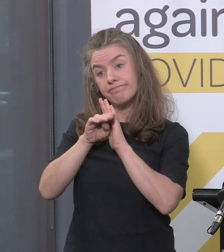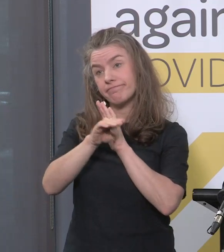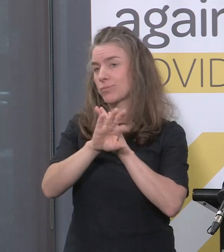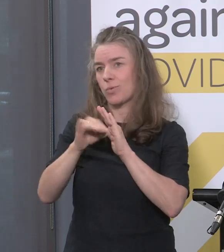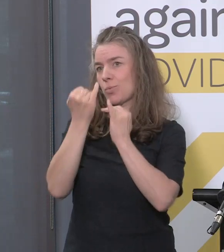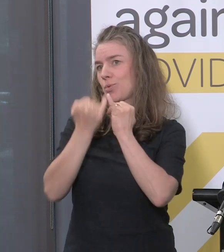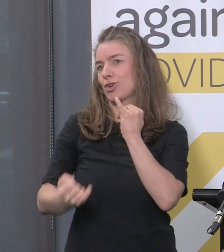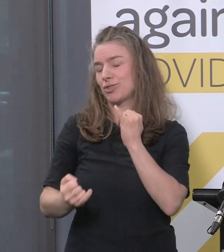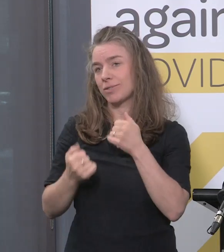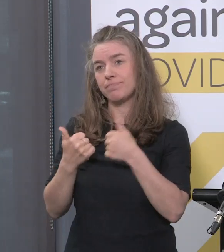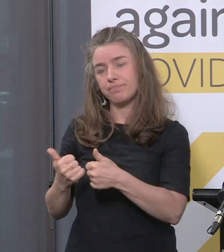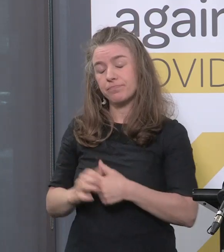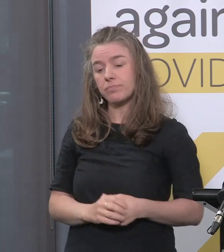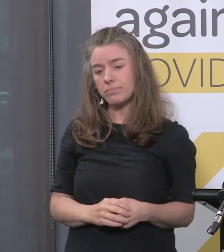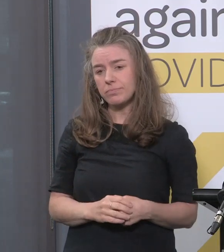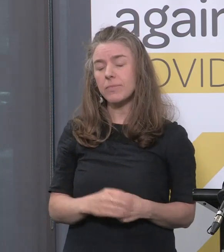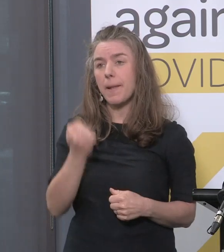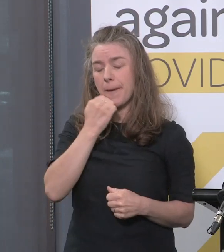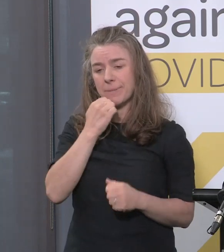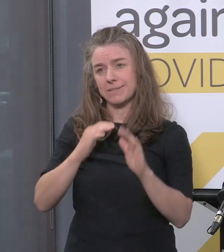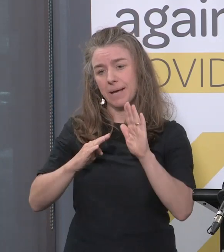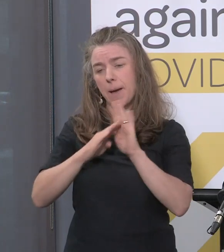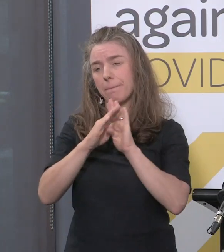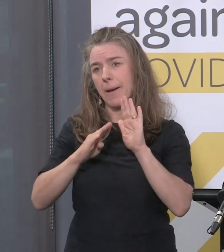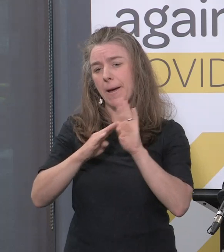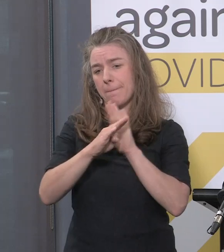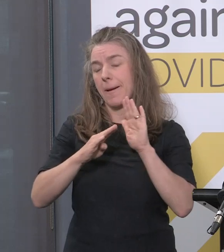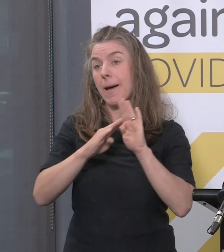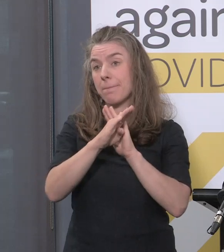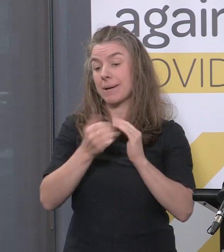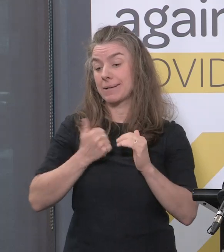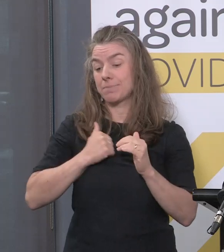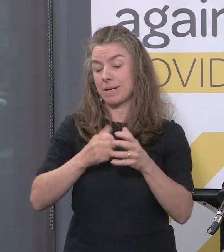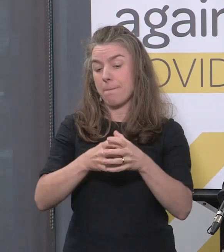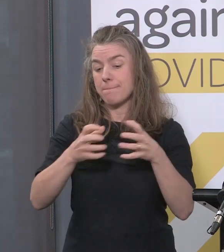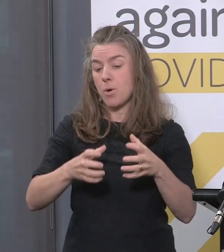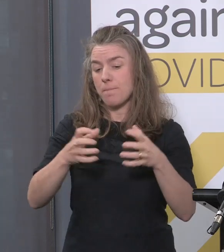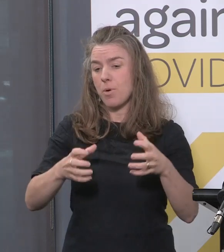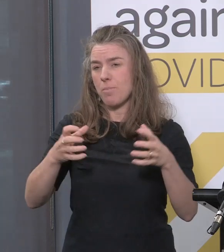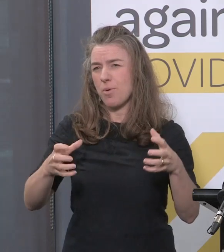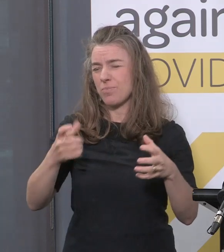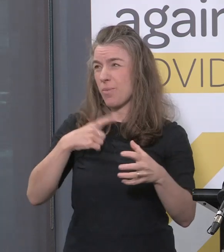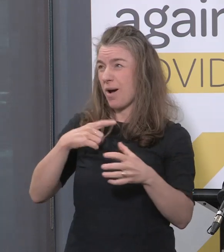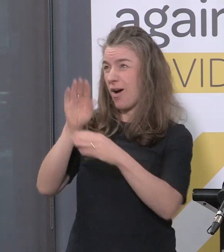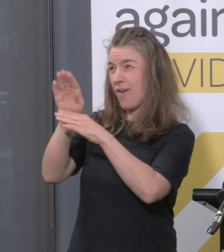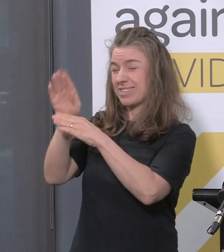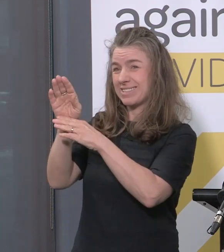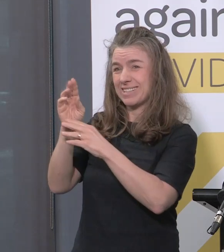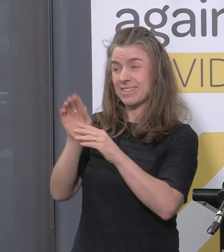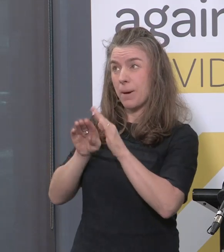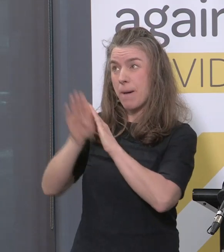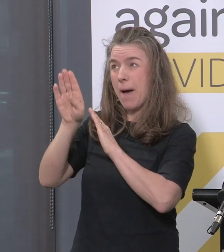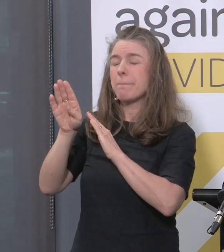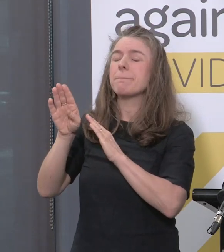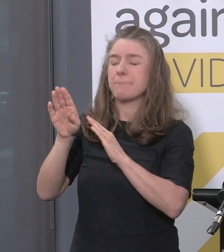We continue to see an increasing number of cases, and we are expecting more given the rapidly evolving situation overseas and